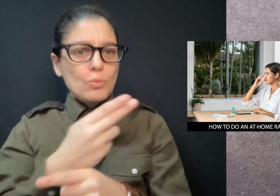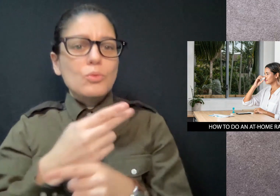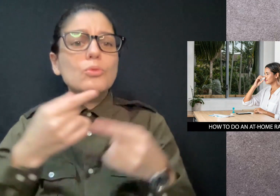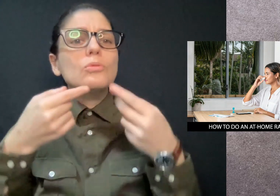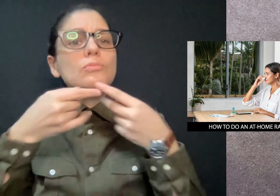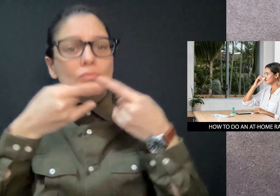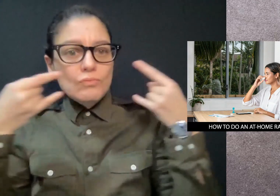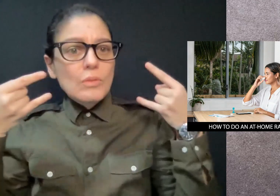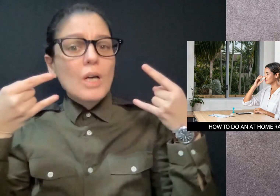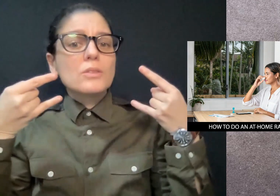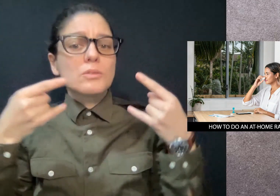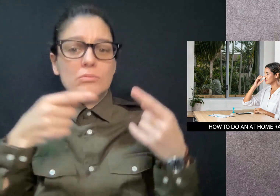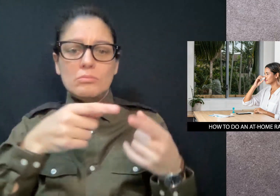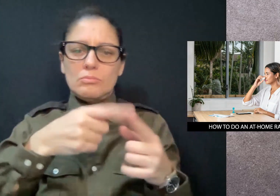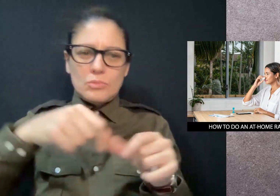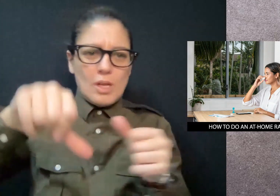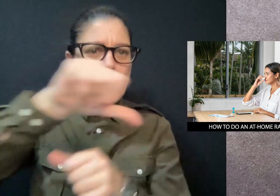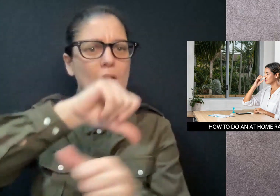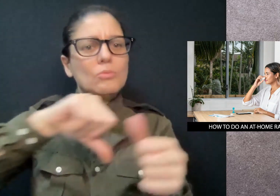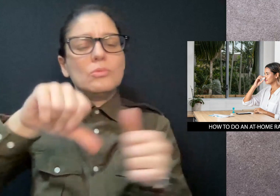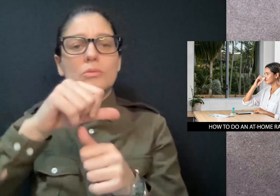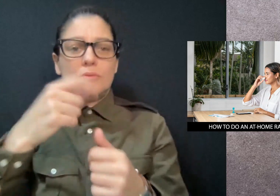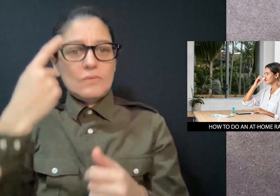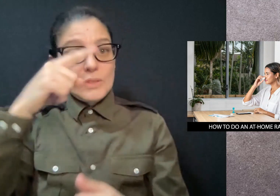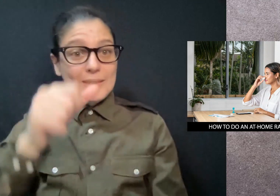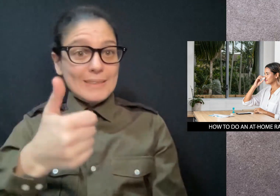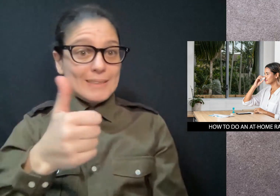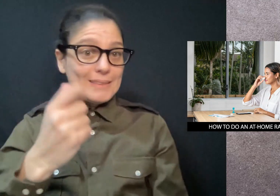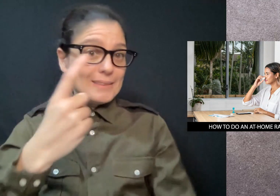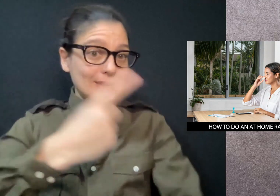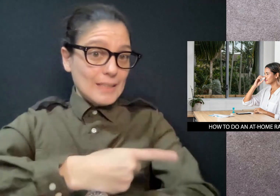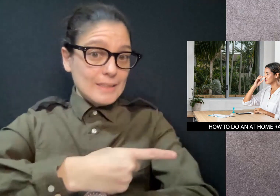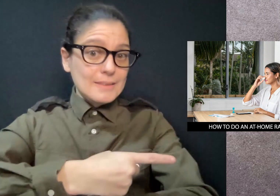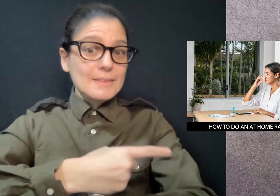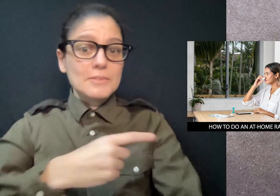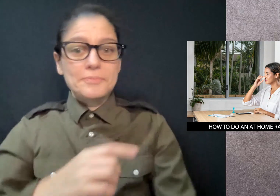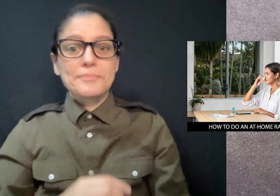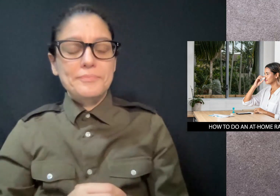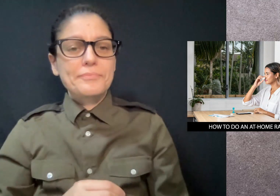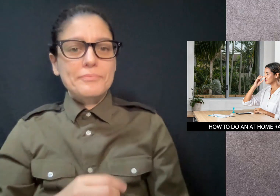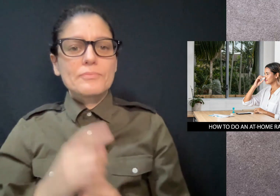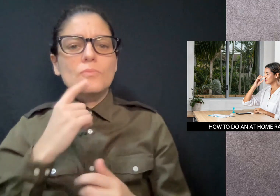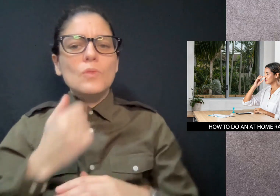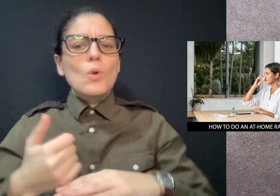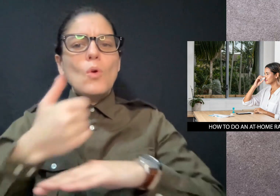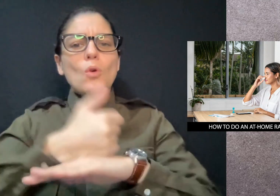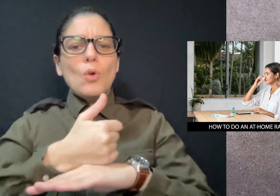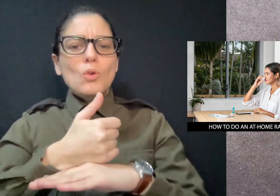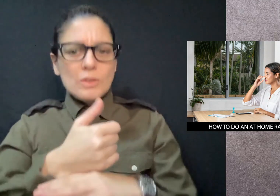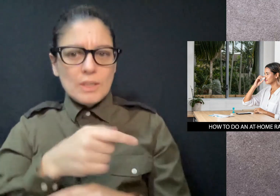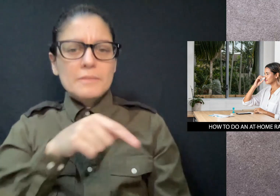and local health department, as well as isolate for 10 days after symptoms start.